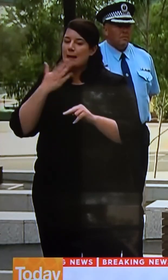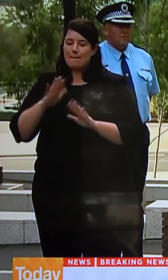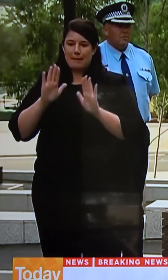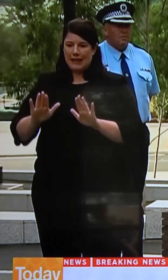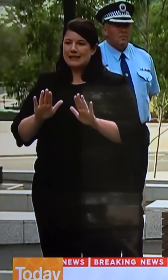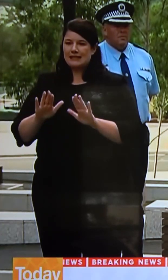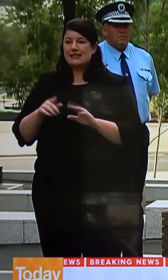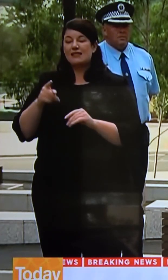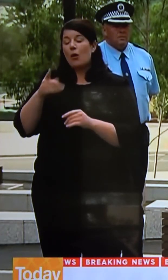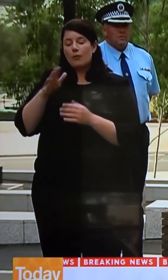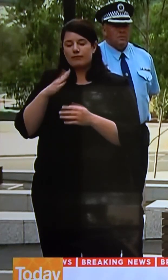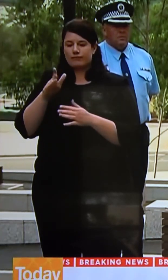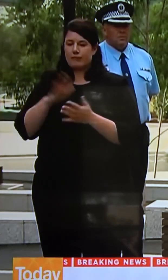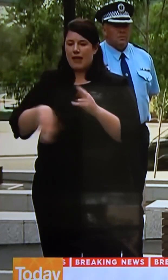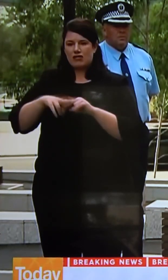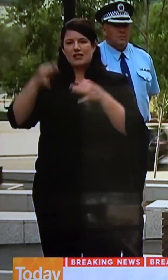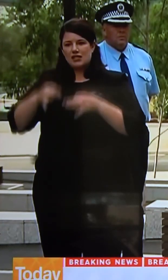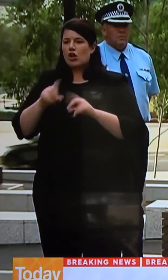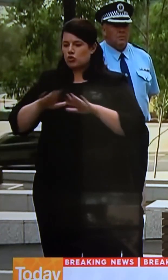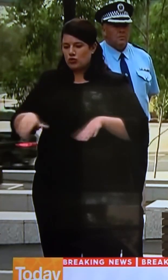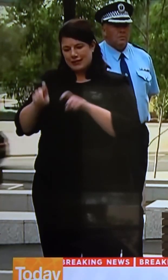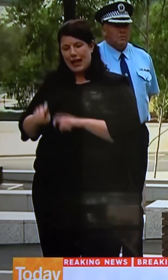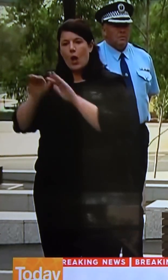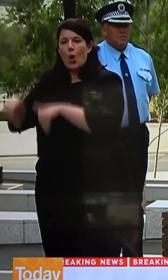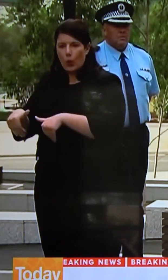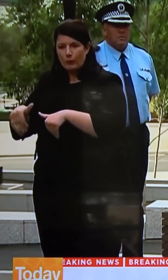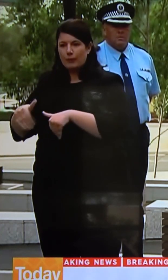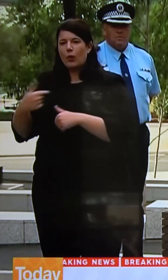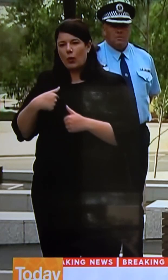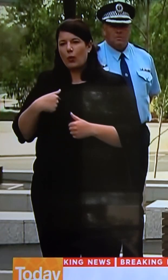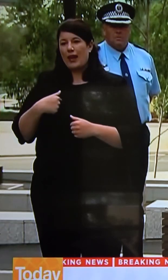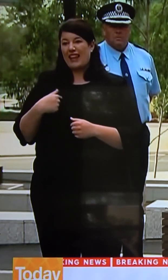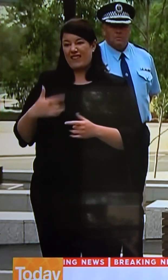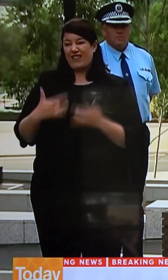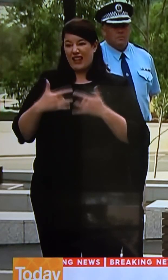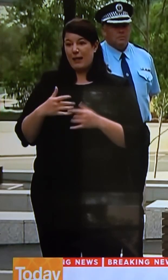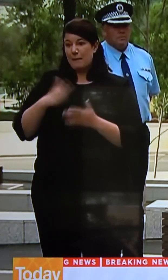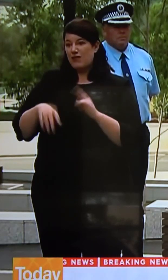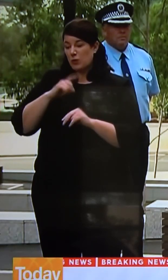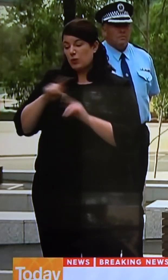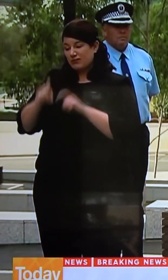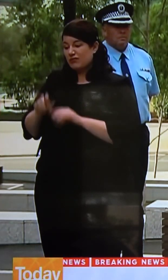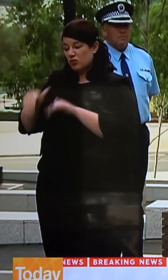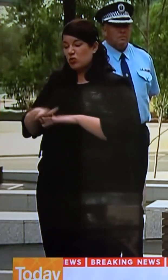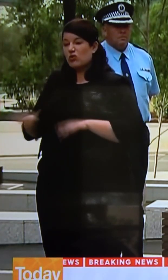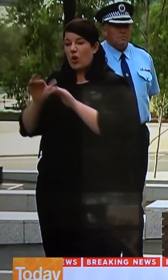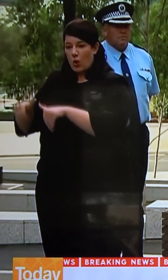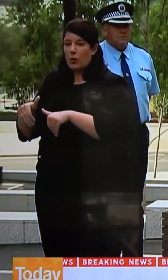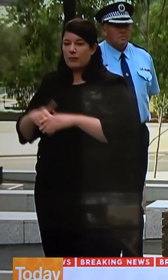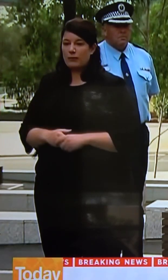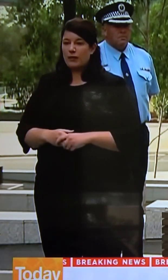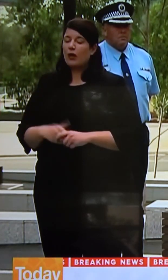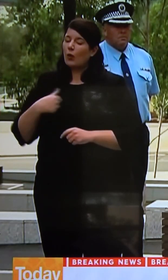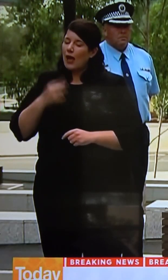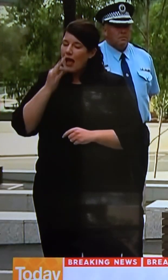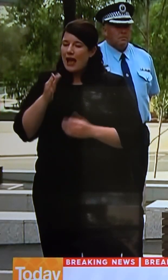their students or their children at home, and we appreciate and anticipate that number will increase. For practical reasons, we are